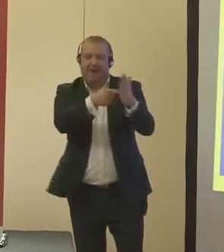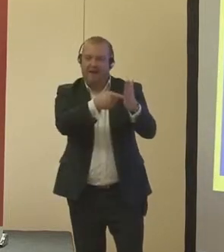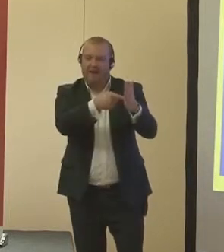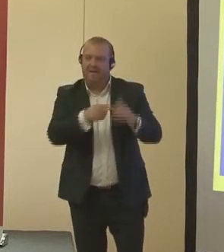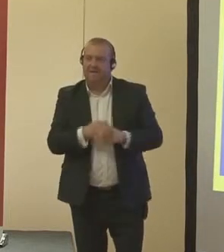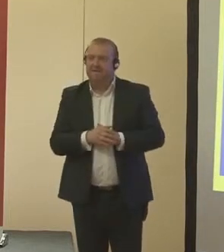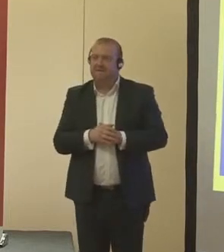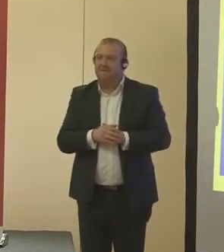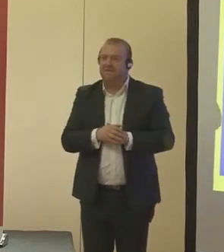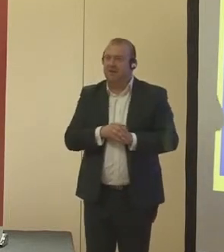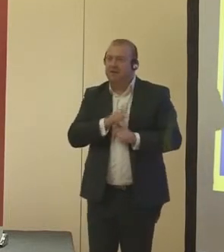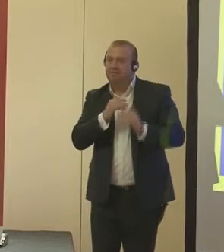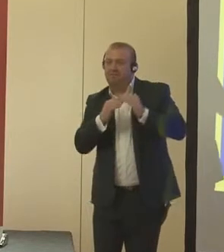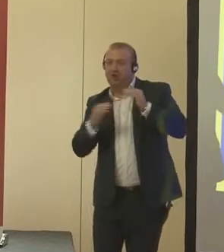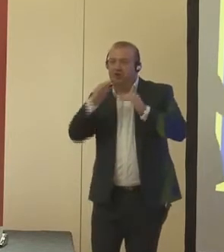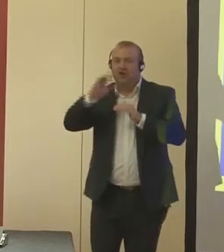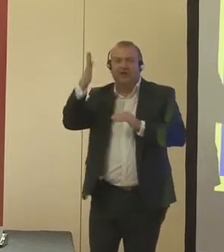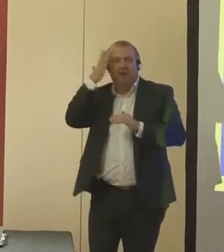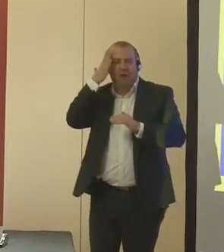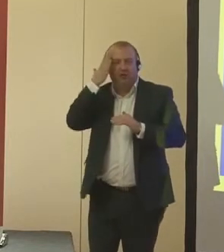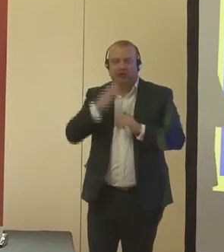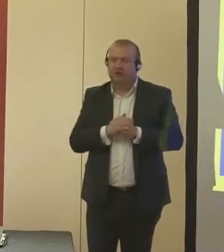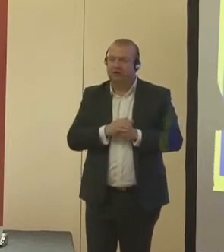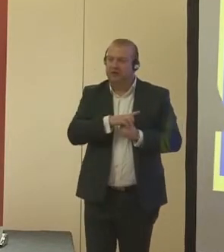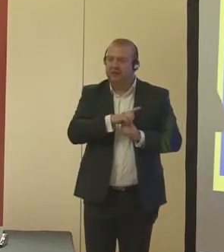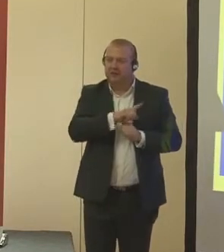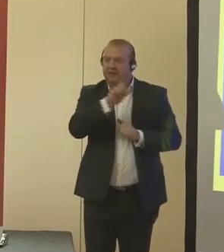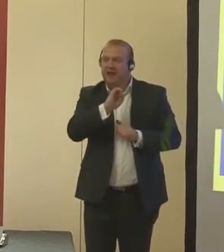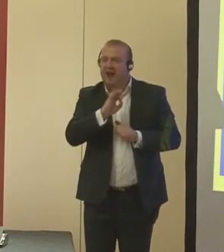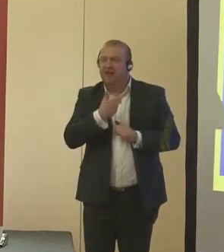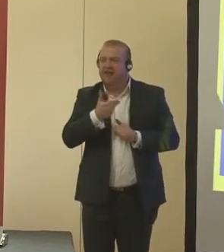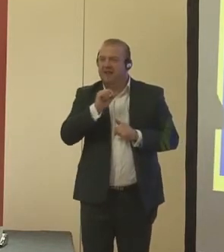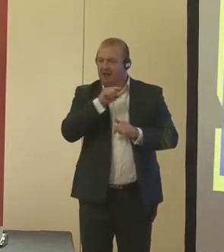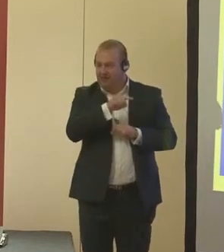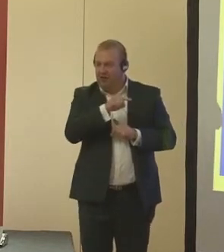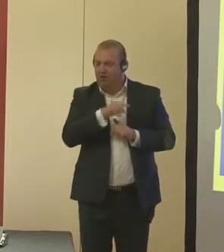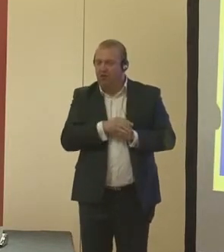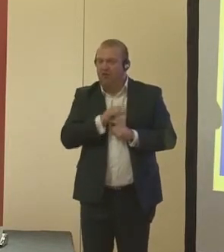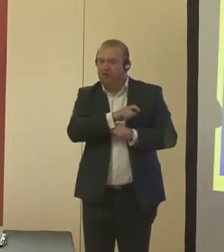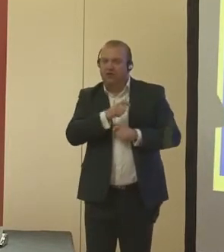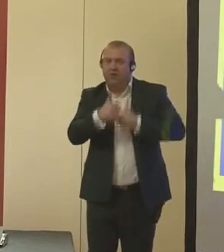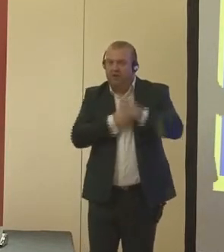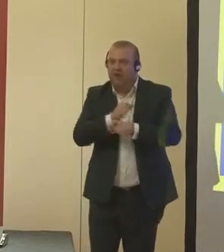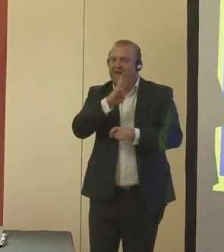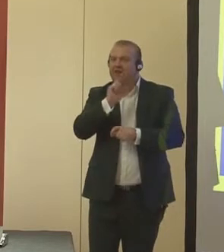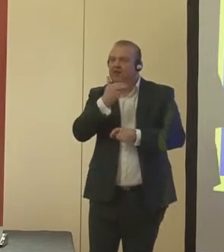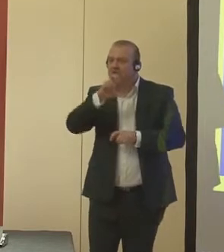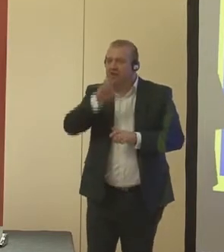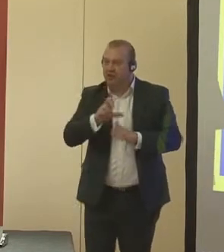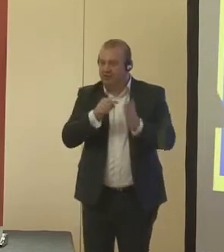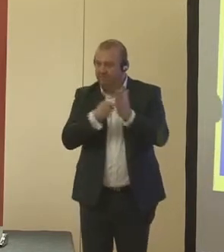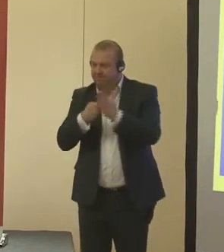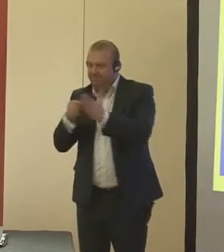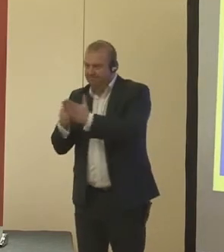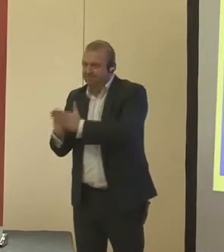awareness on this issue and also to develop guidelines. The way we go about this is to have a